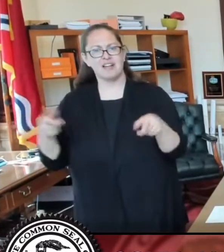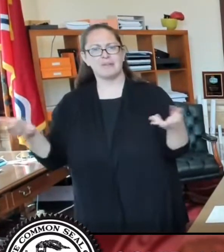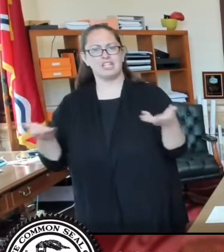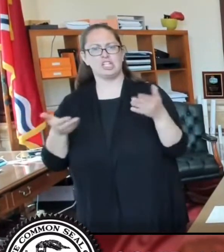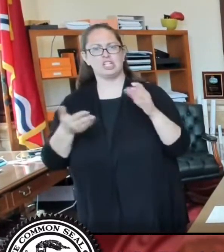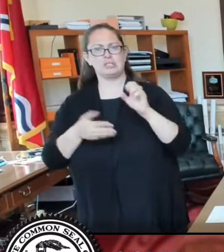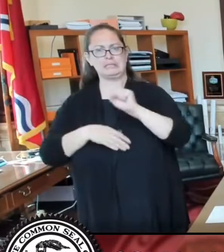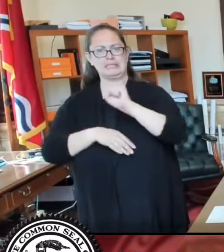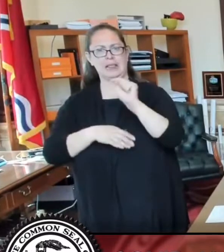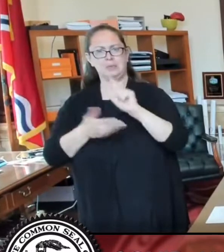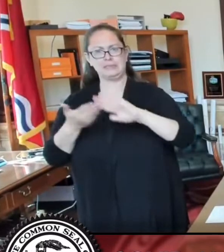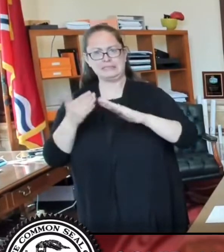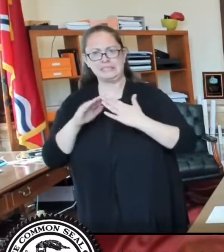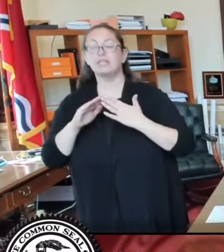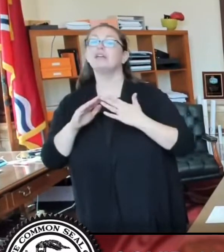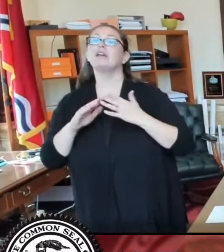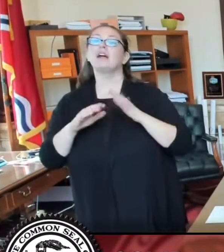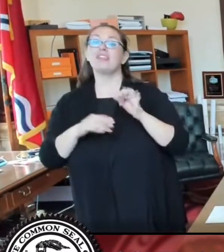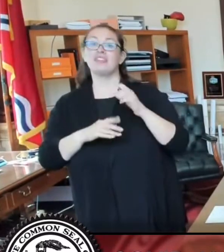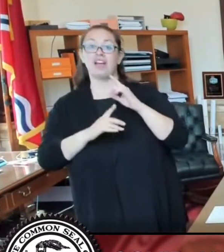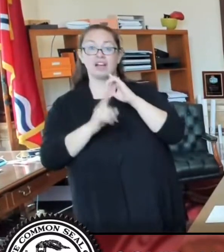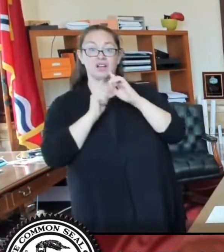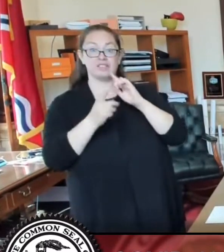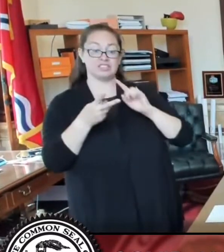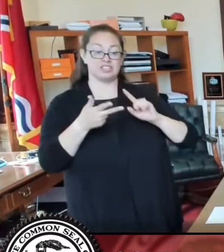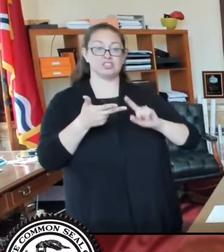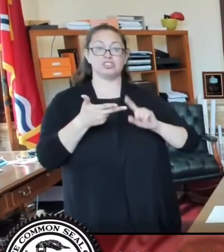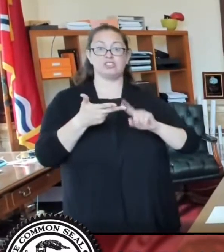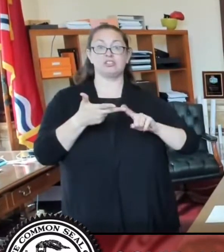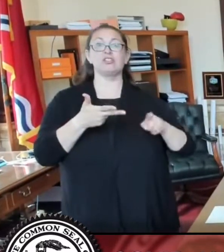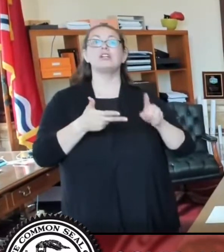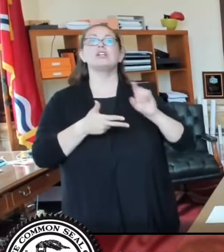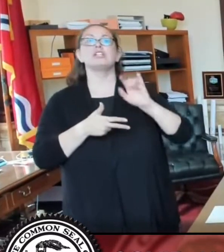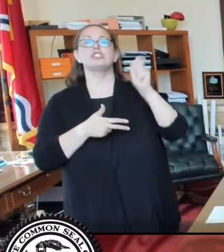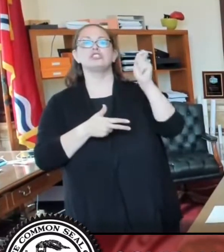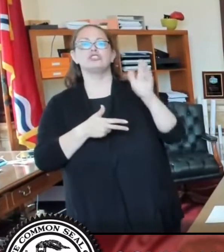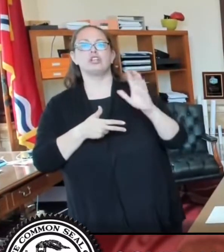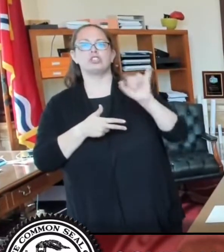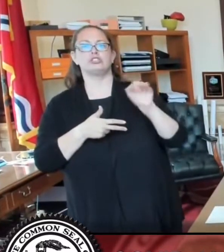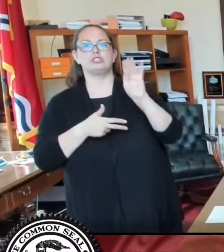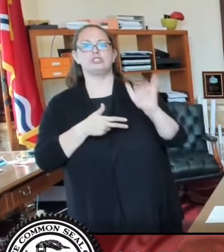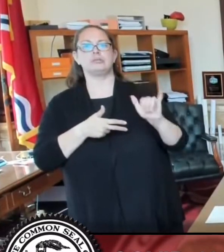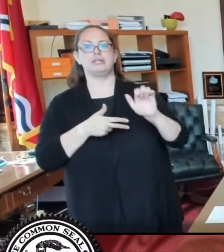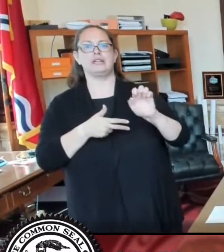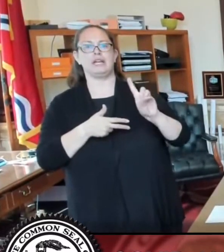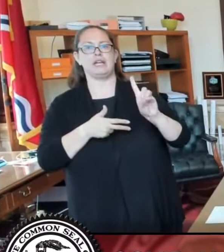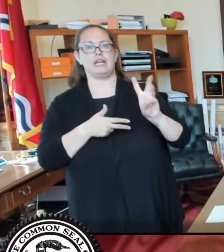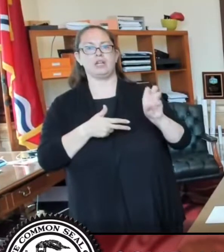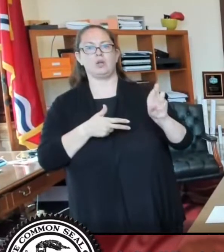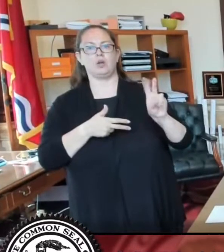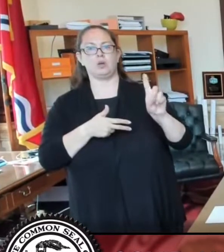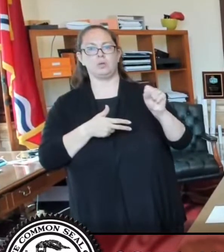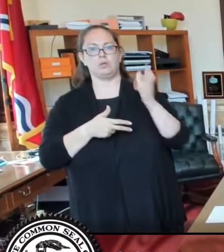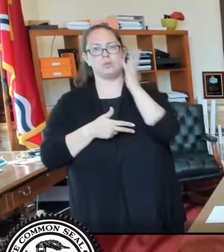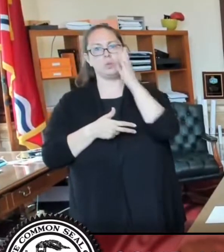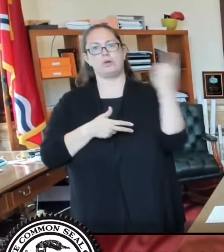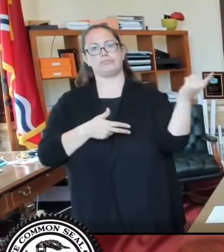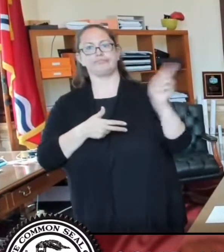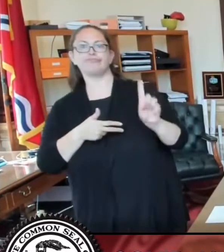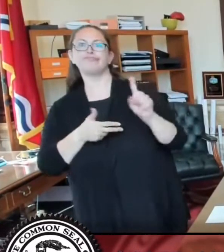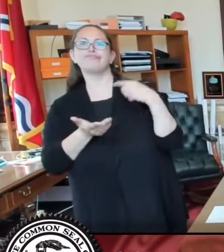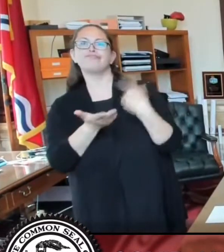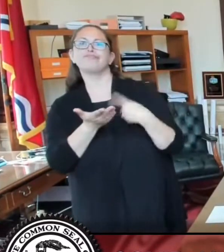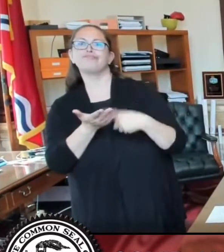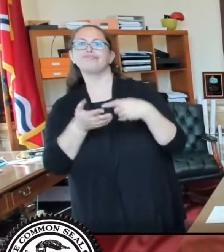that conversation, Judge Jimmy Edwards, the Director of Public Safety, is going to be here today to talk about violence.